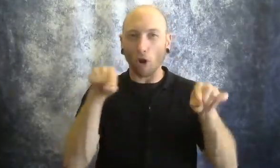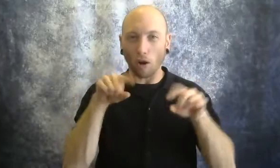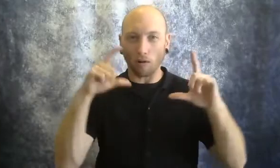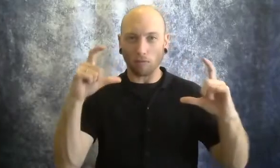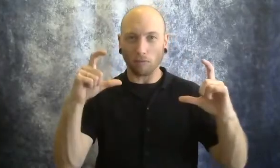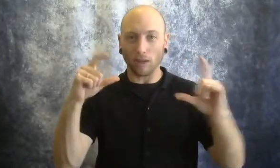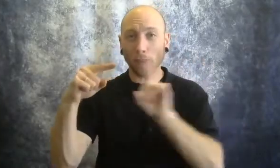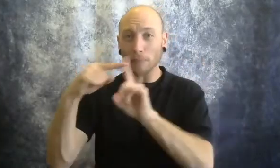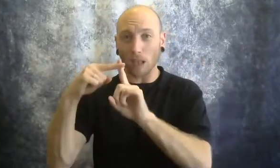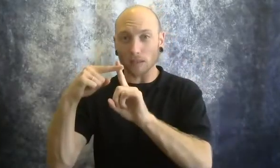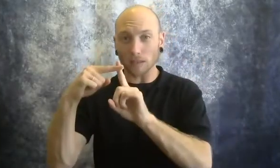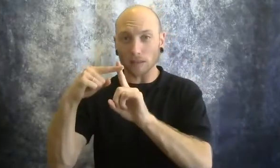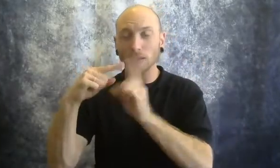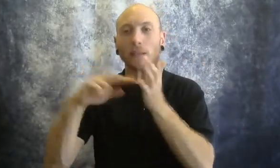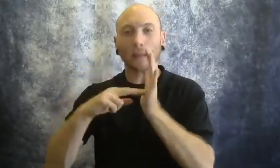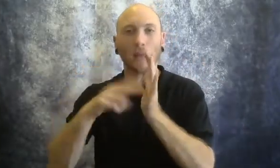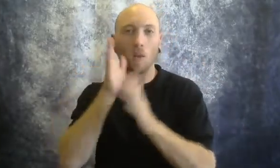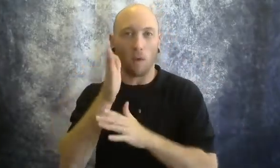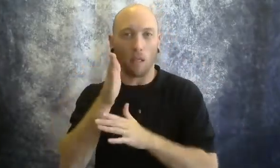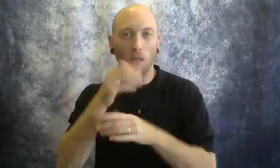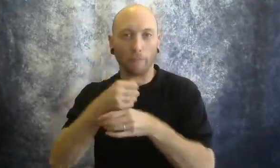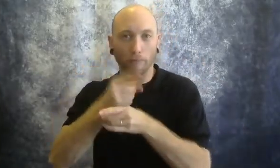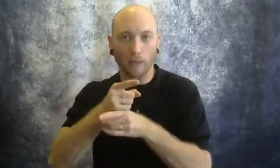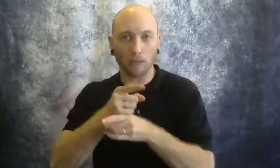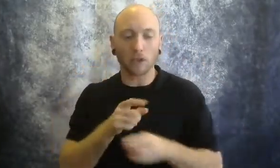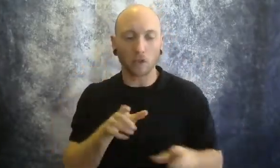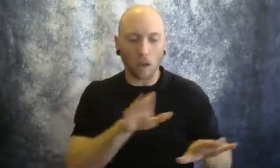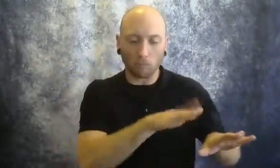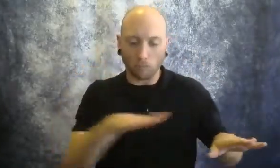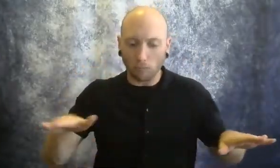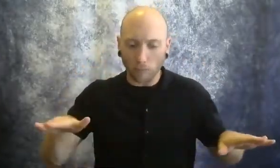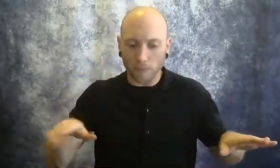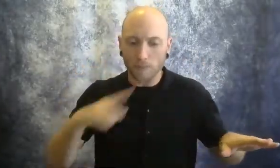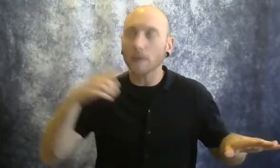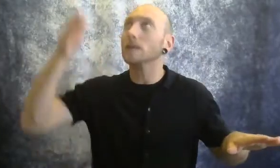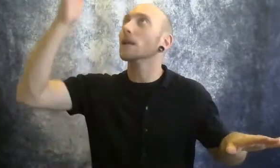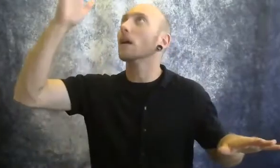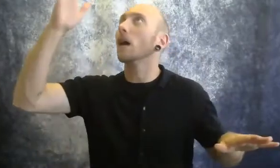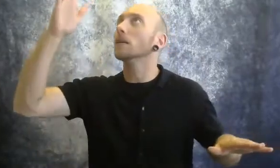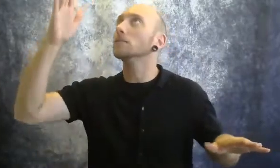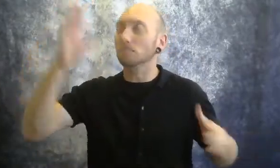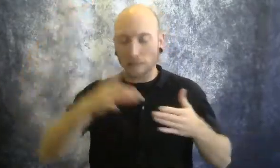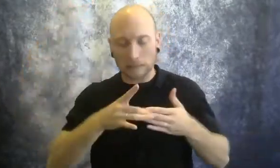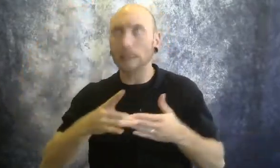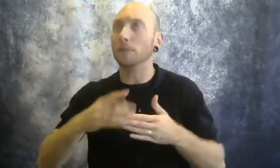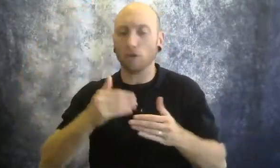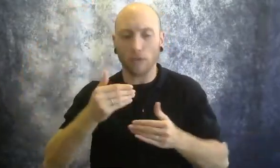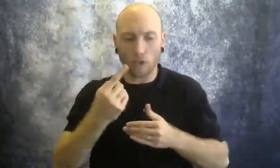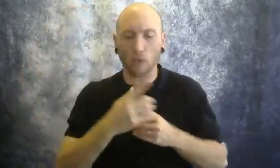put a plus on all the ones that I was going to make amends for. And anyway, I'd look at those cards and I'd say the prayer, "Dear God,